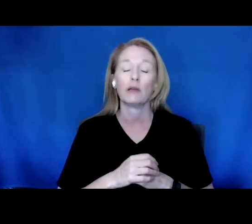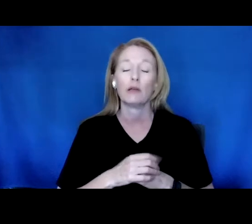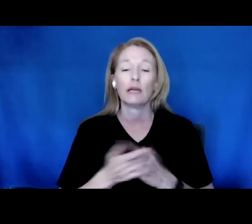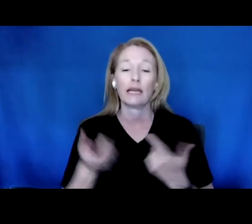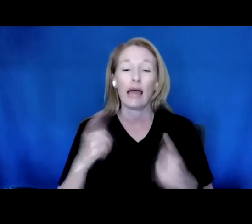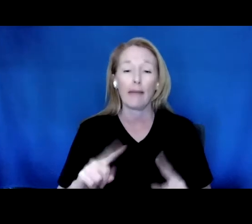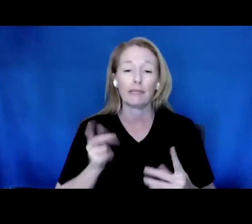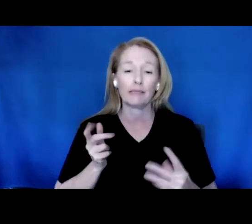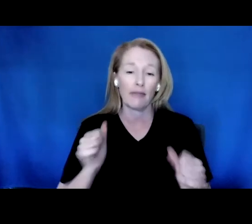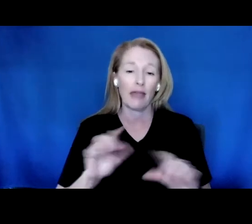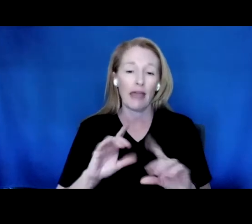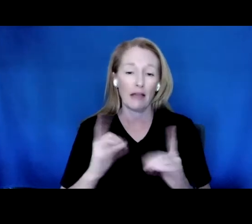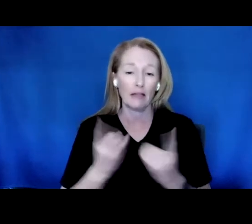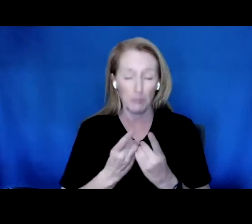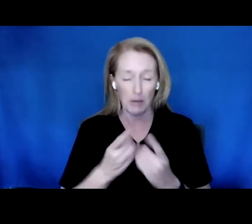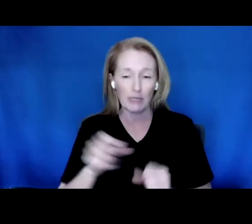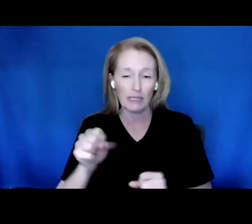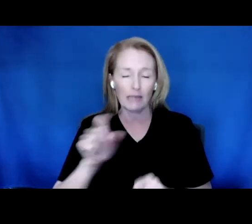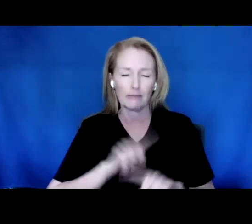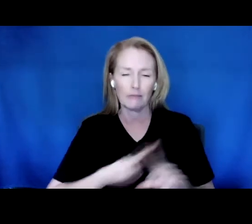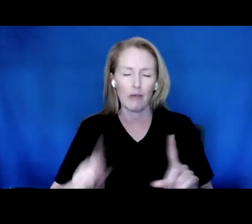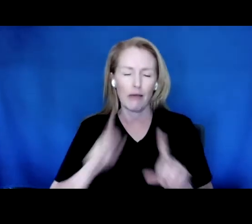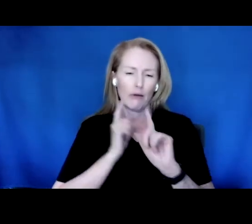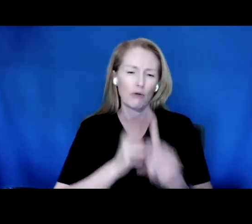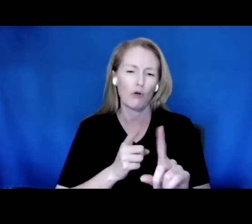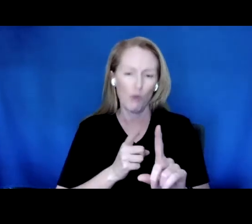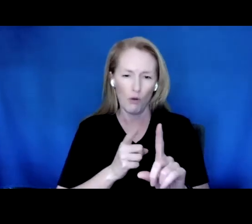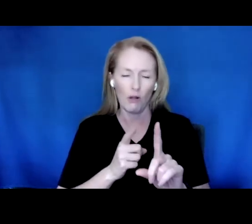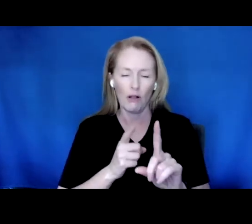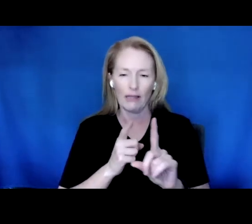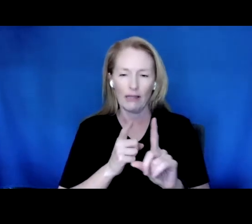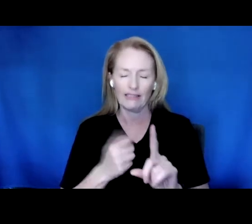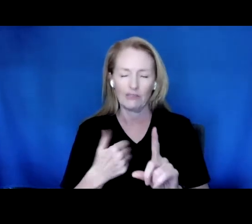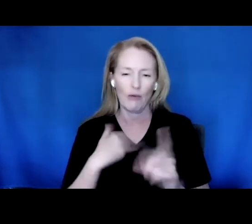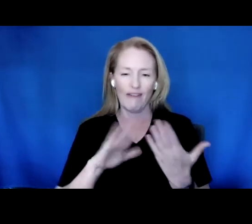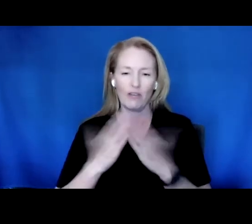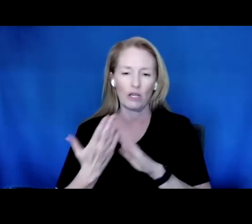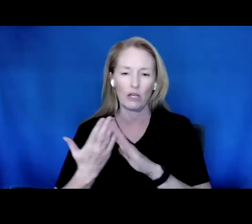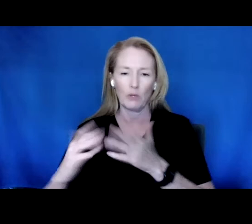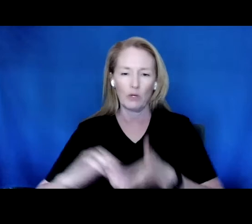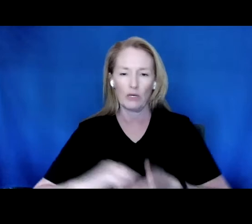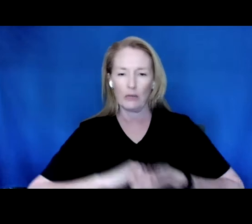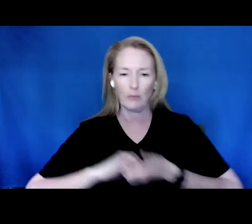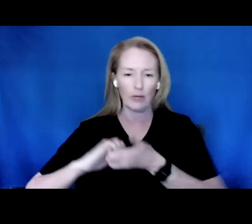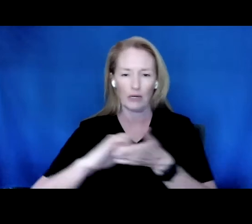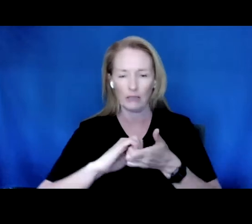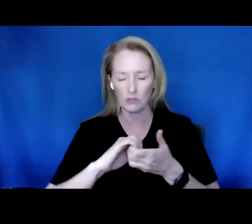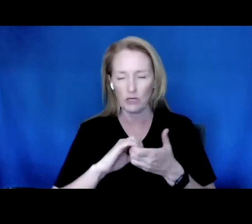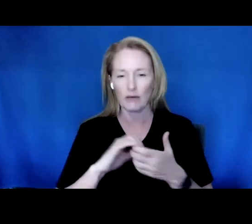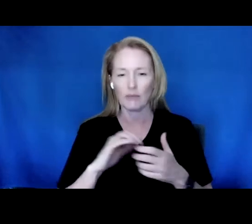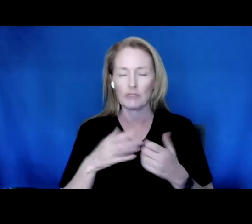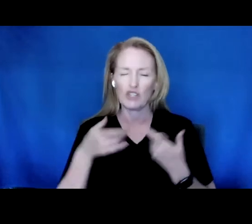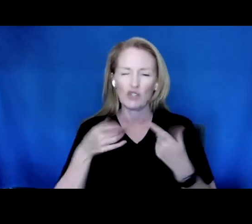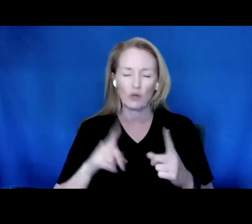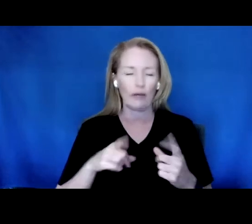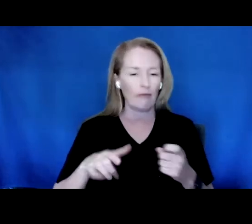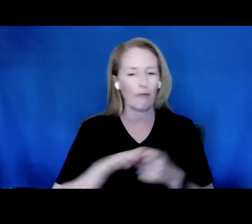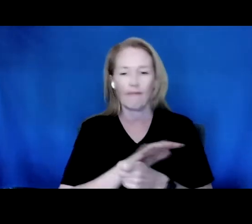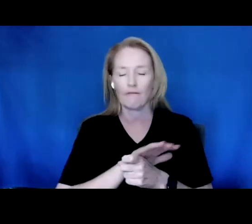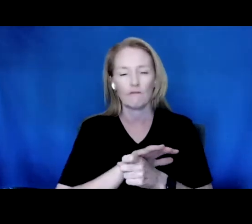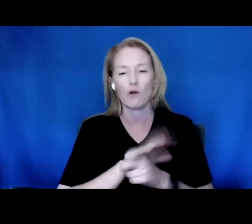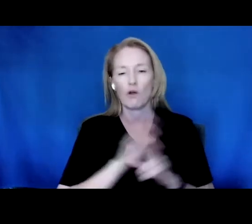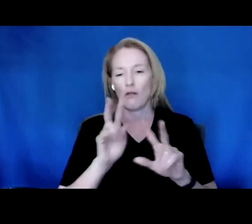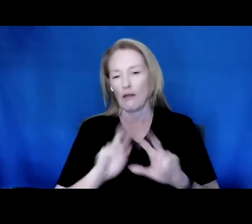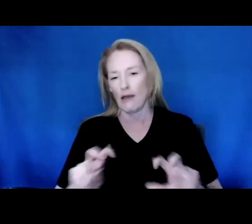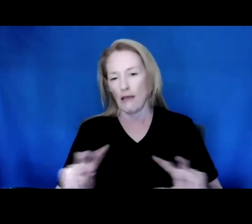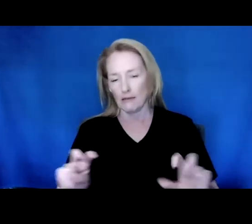of this analysis is to have community partnerships throughout this entire analysis and for the communities